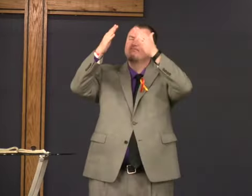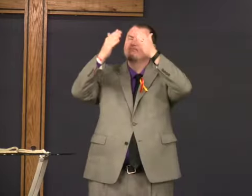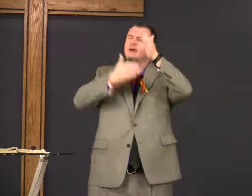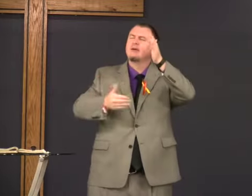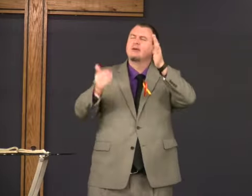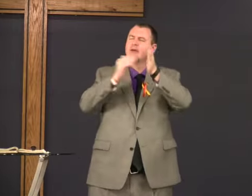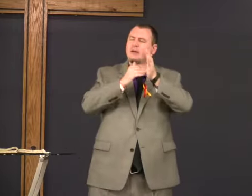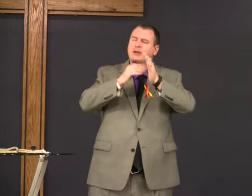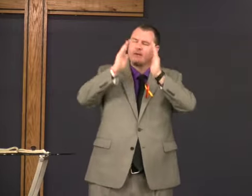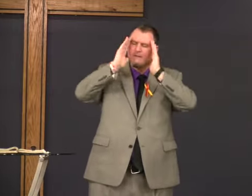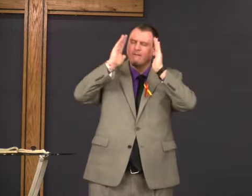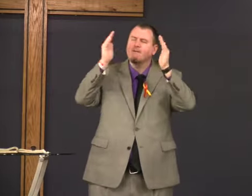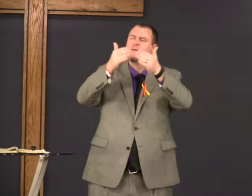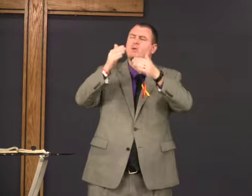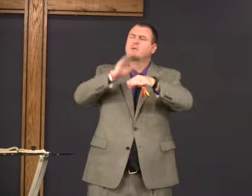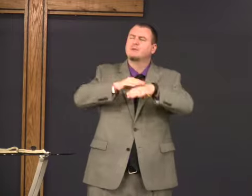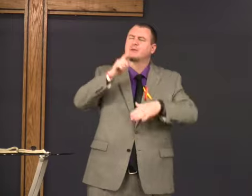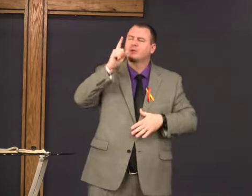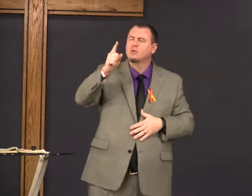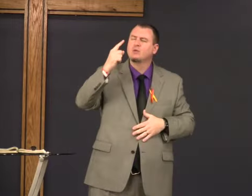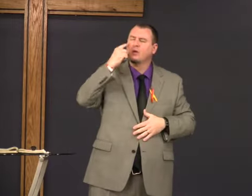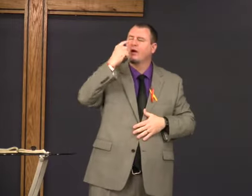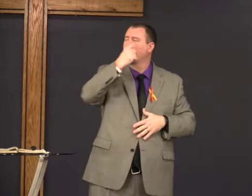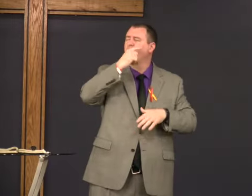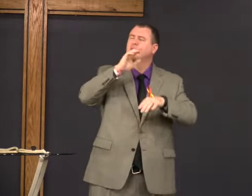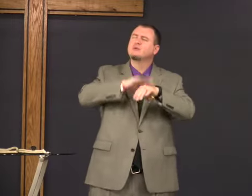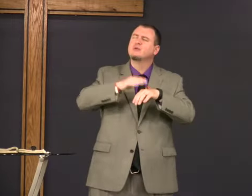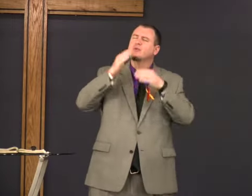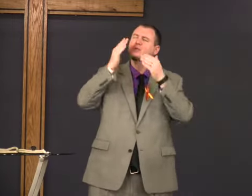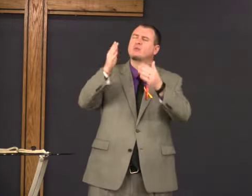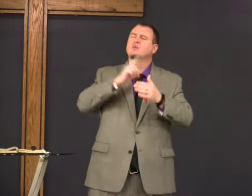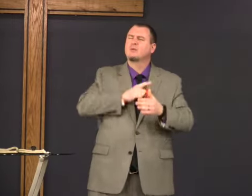would put our eyes on you and stay focused on you, God.